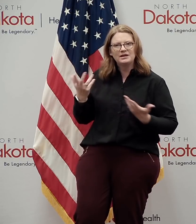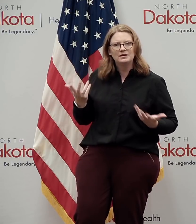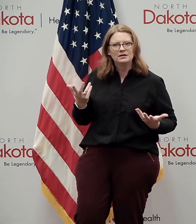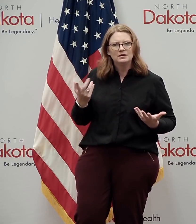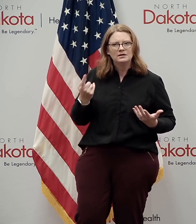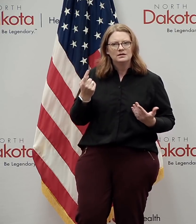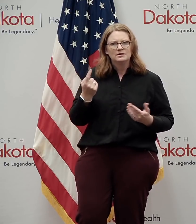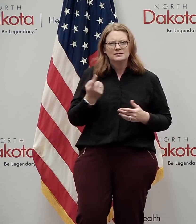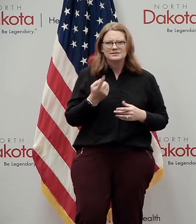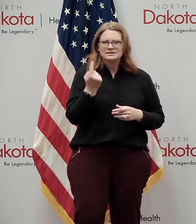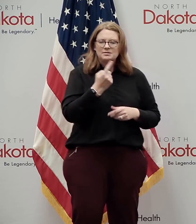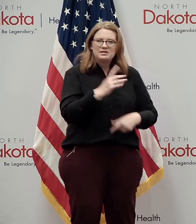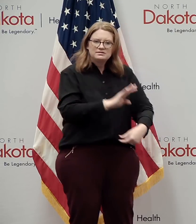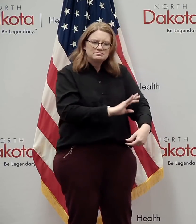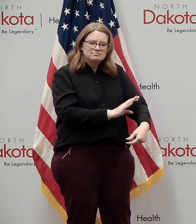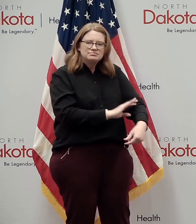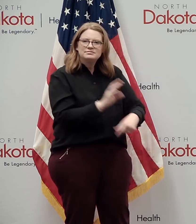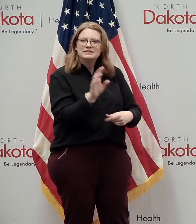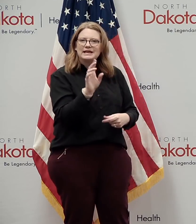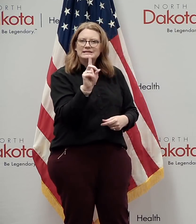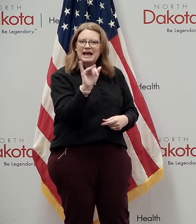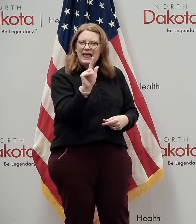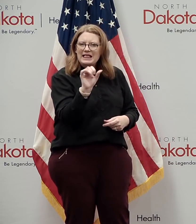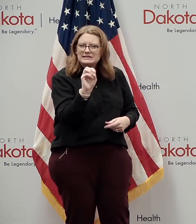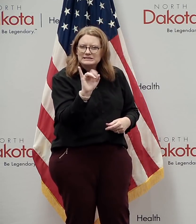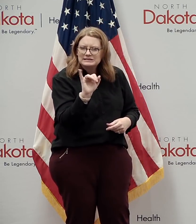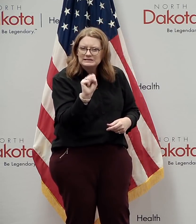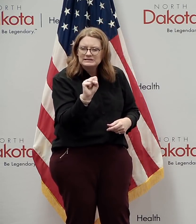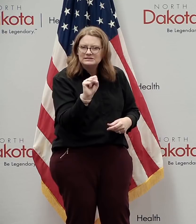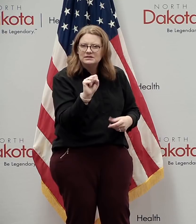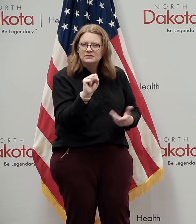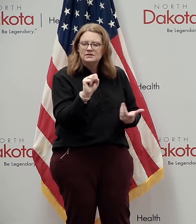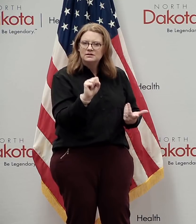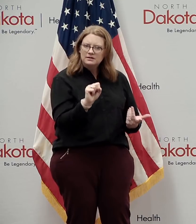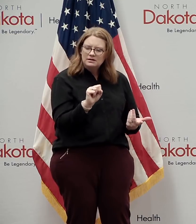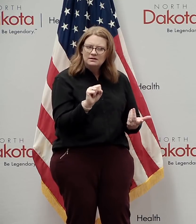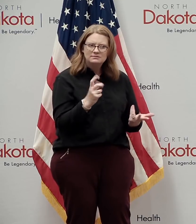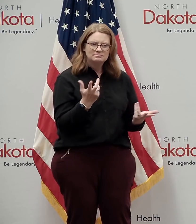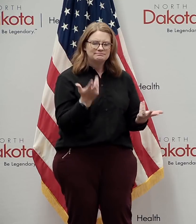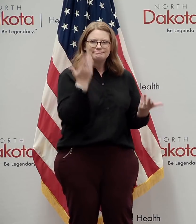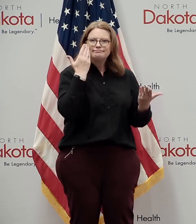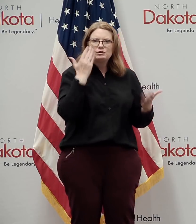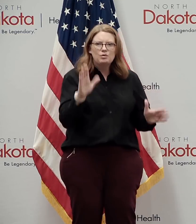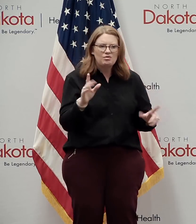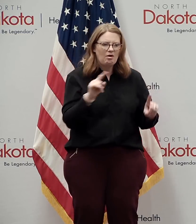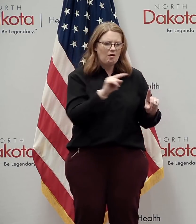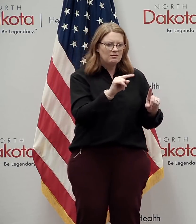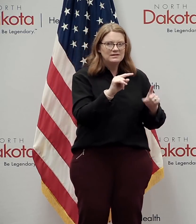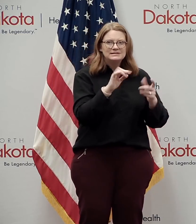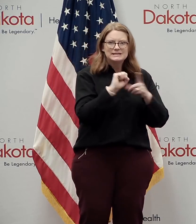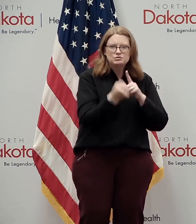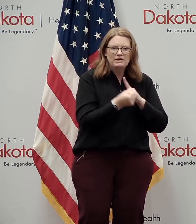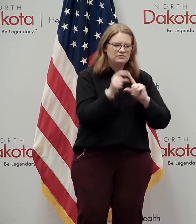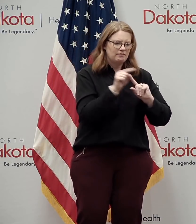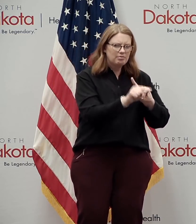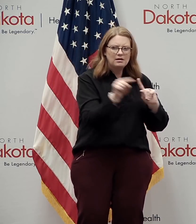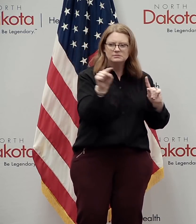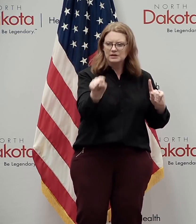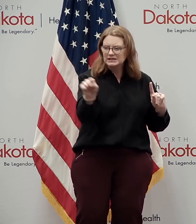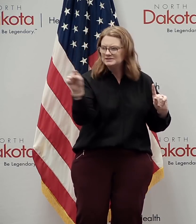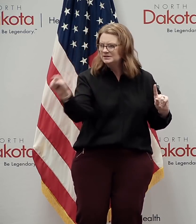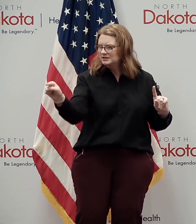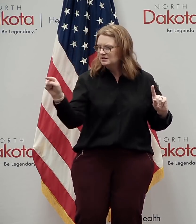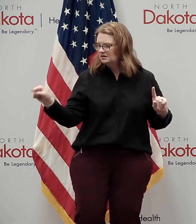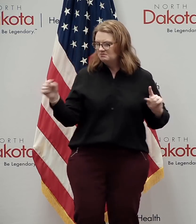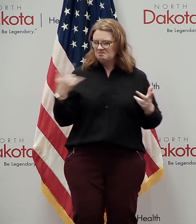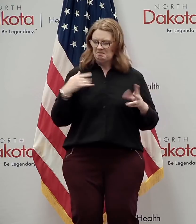someone who's going through dialysis. These are all people that you may not know that person has an organ transplant. You may not know that they regularly get dialysis. They may